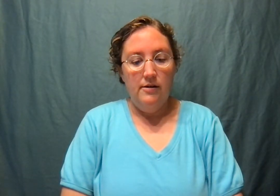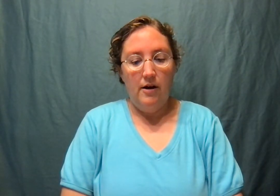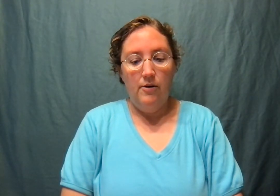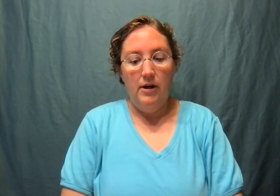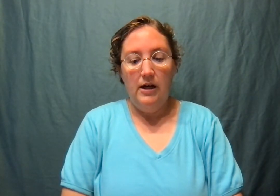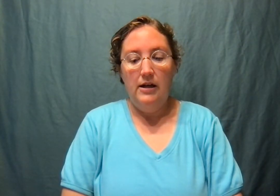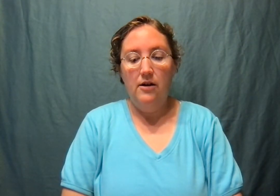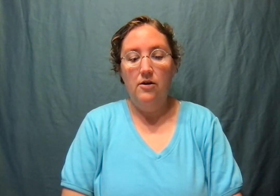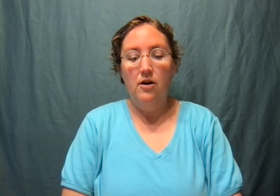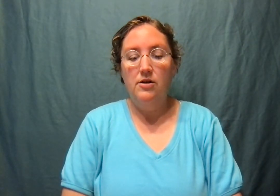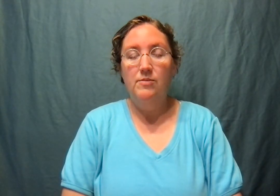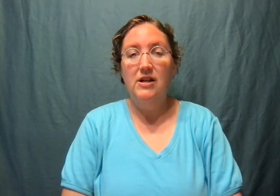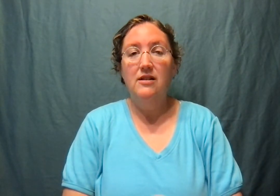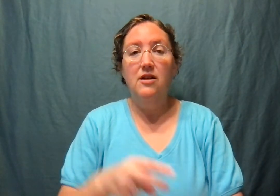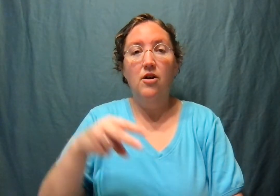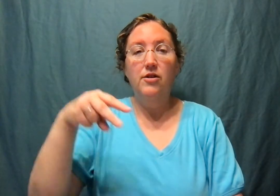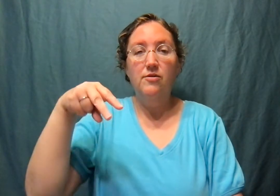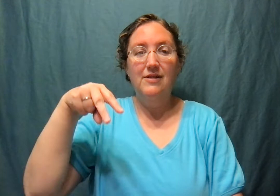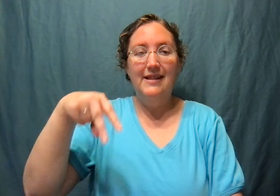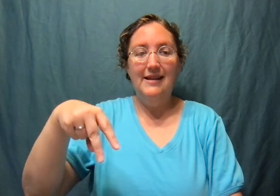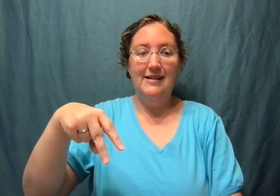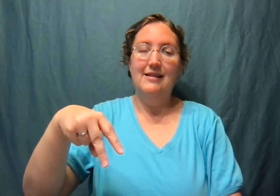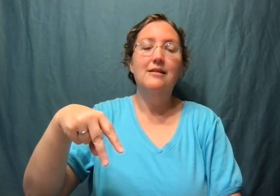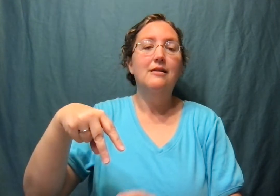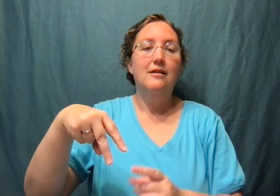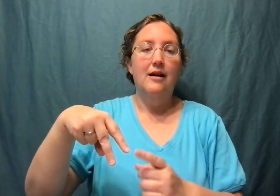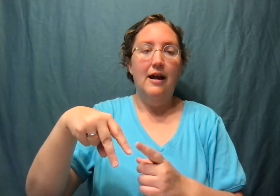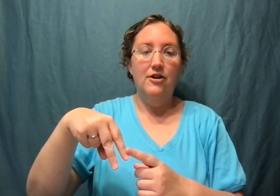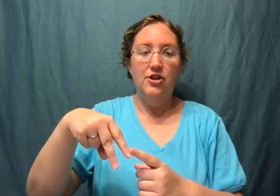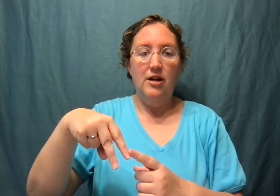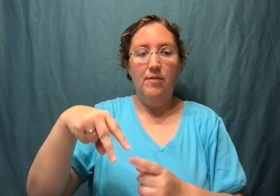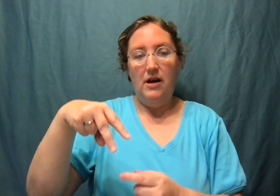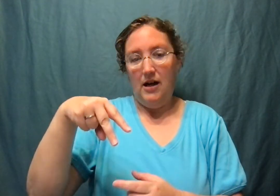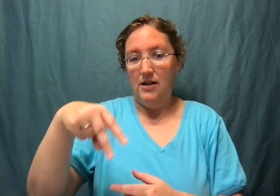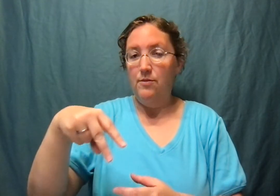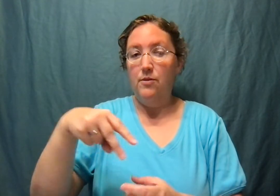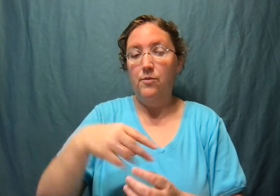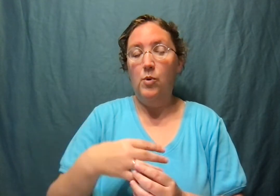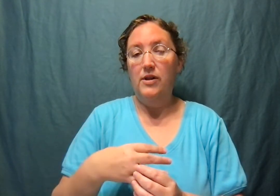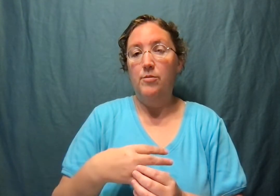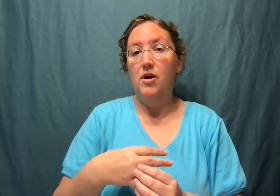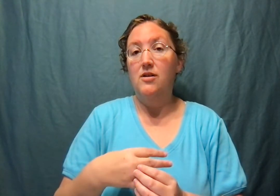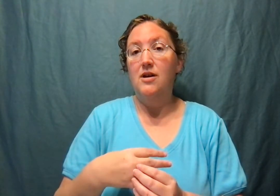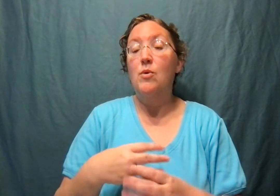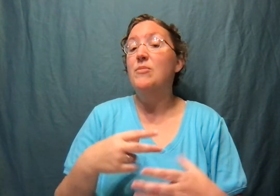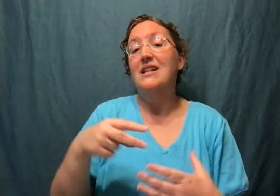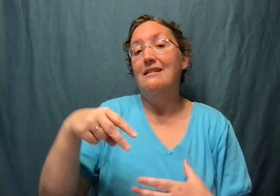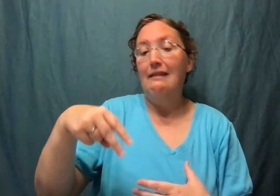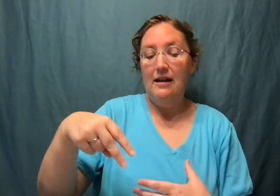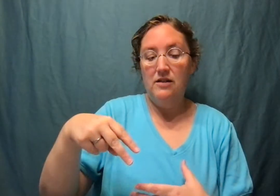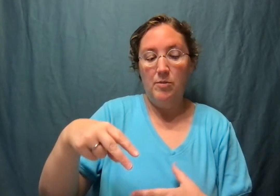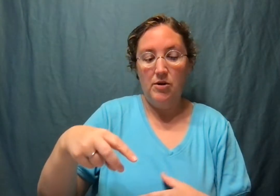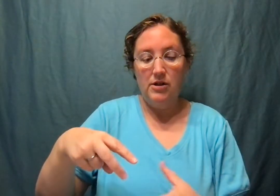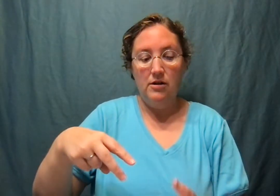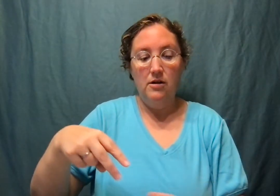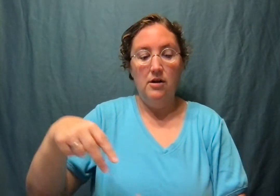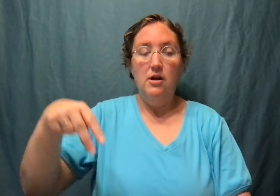So here are some signs that all use this hand shape as a one representing the legs of a person.